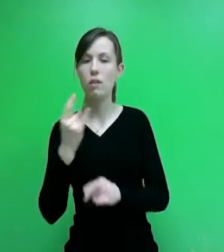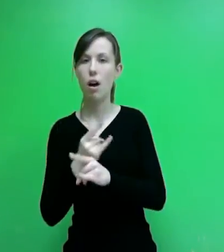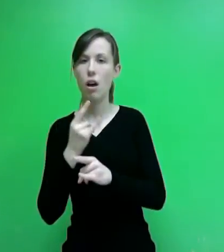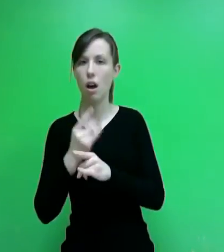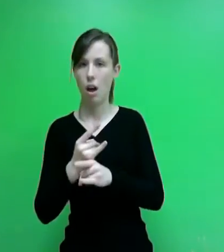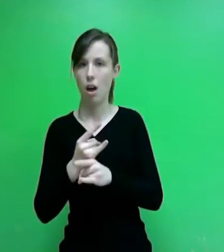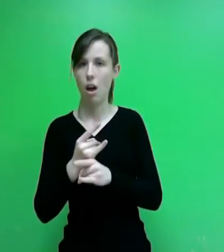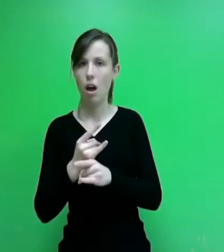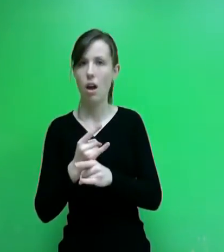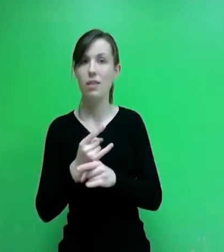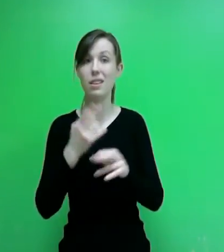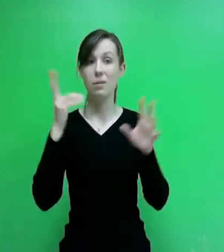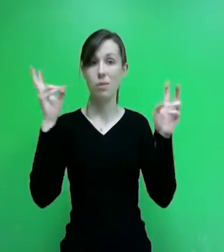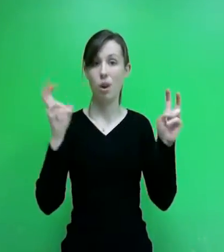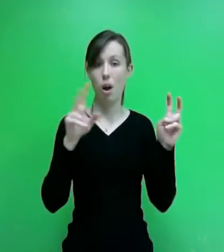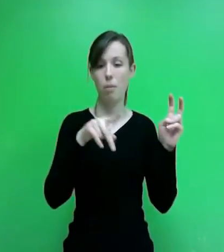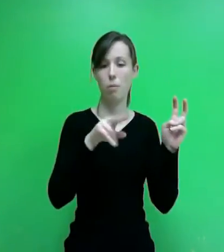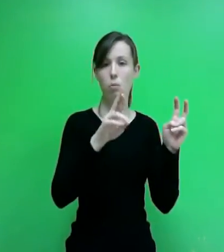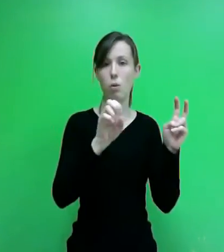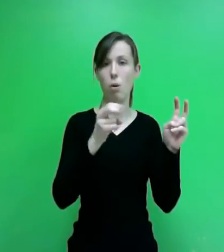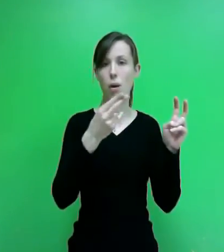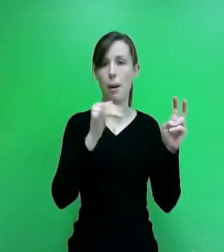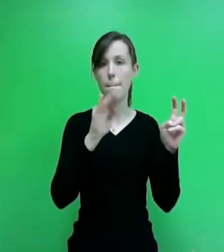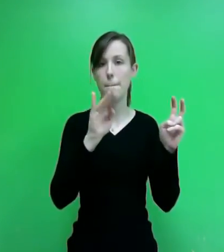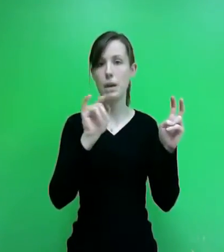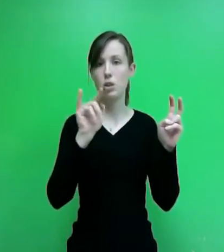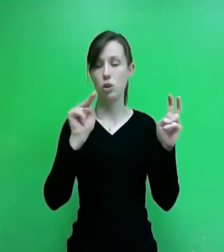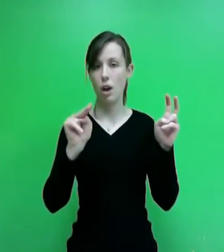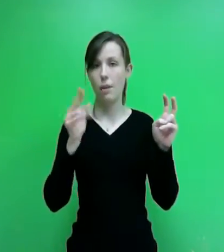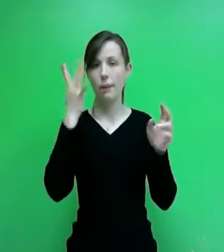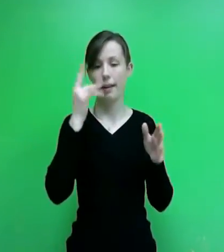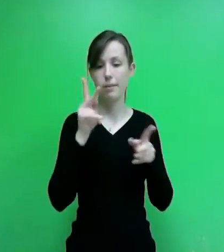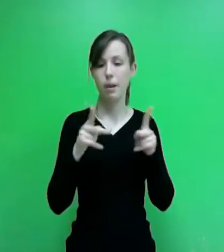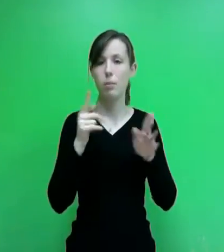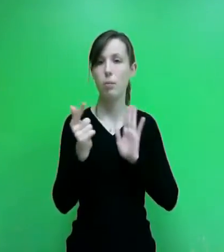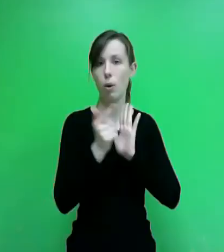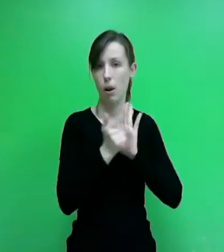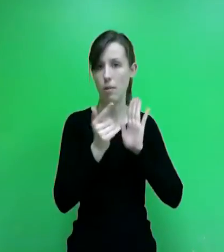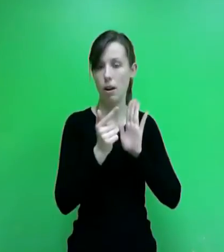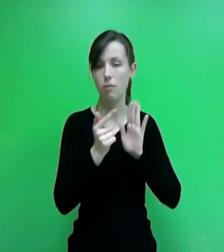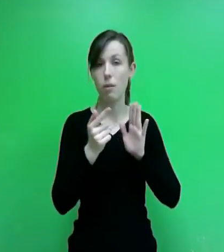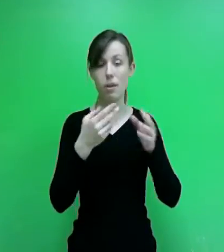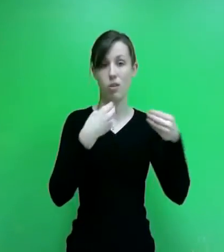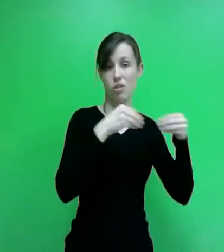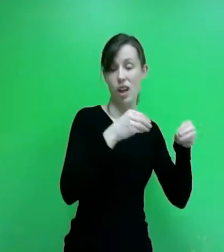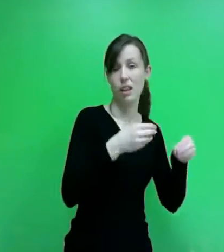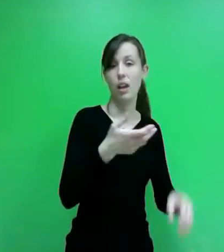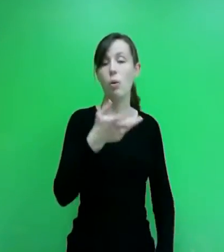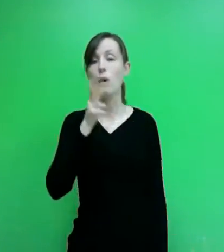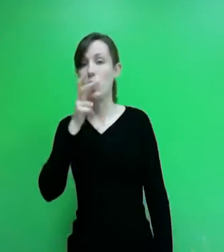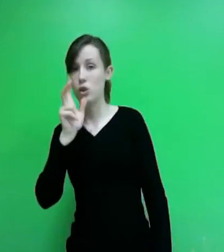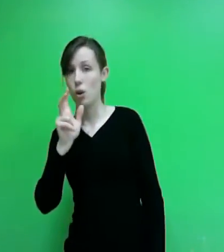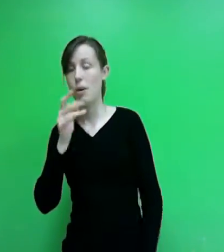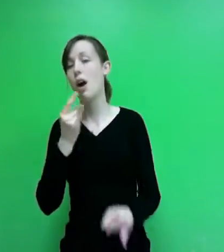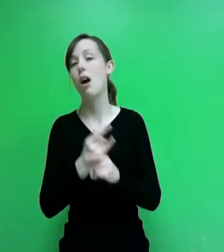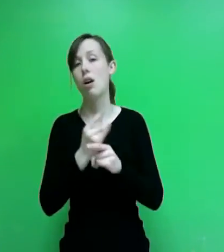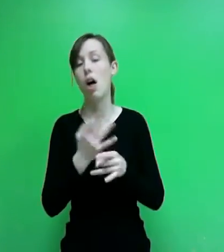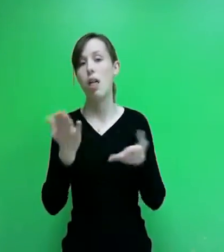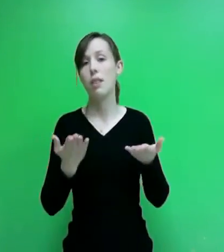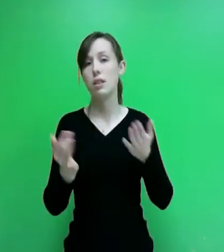called Prohibition because people were prohibited from either selling or consuming alcohol in this country.